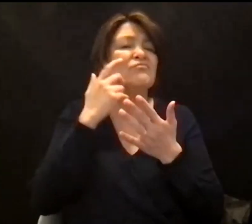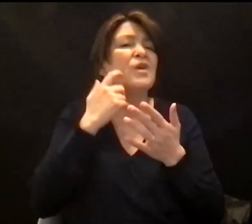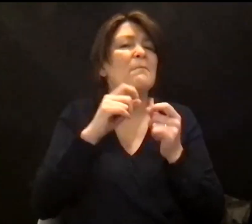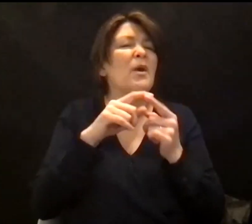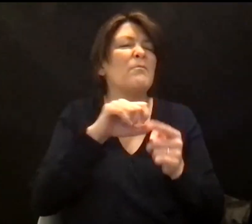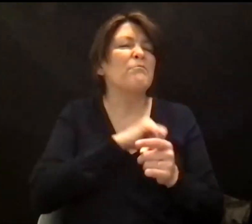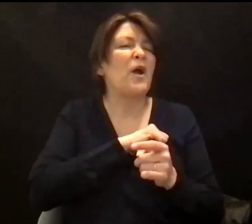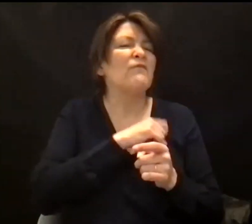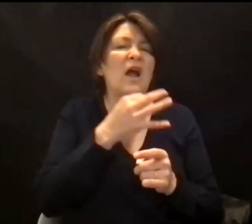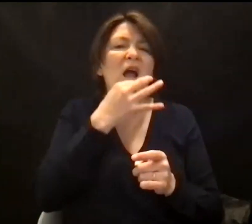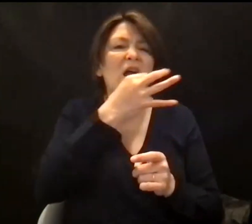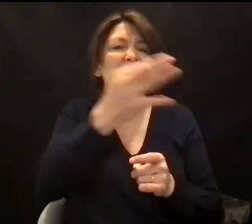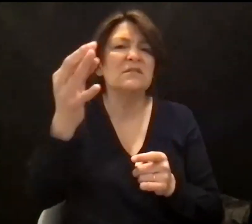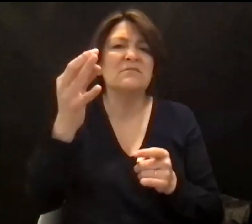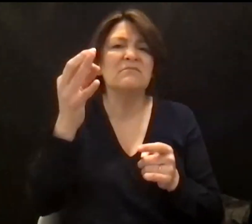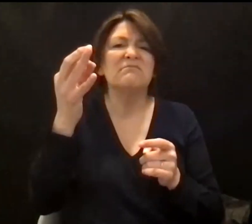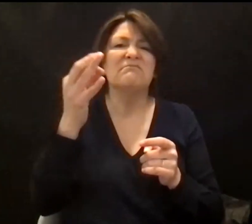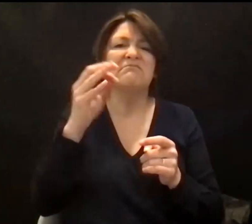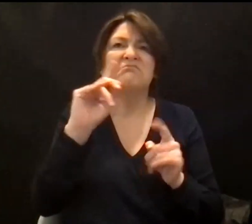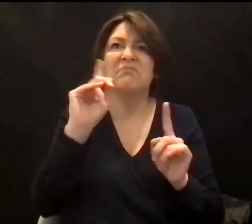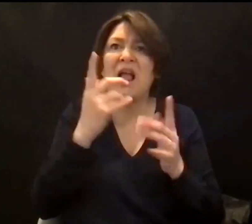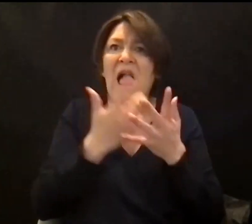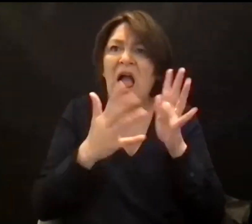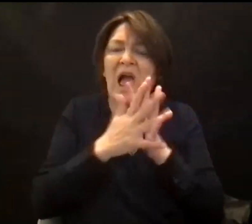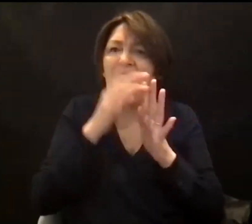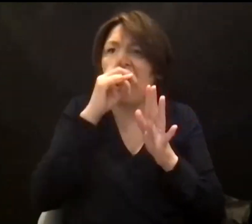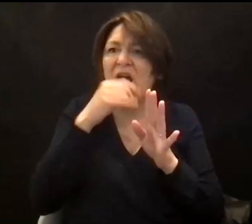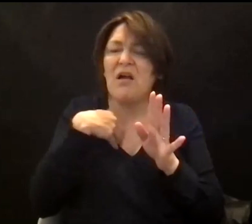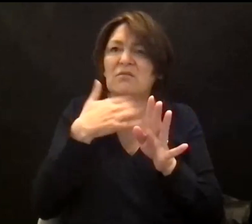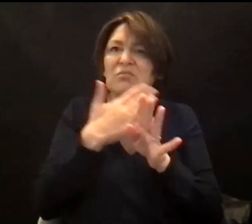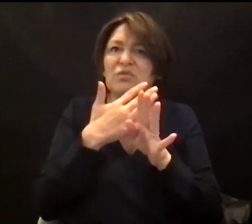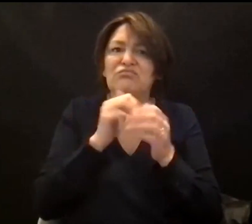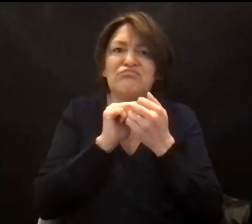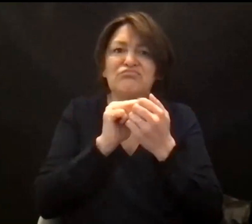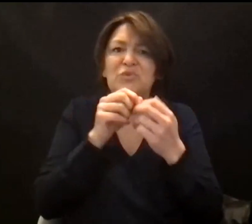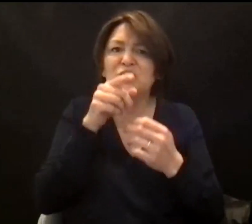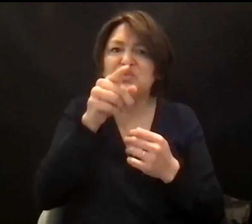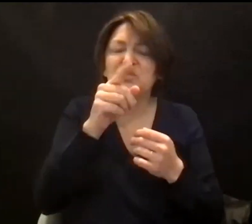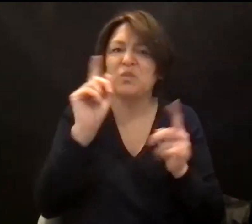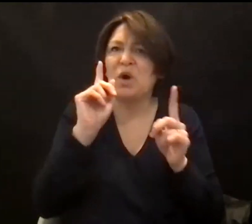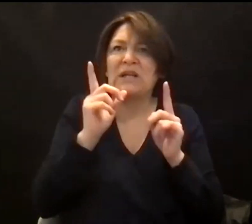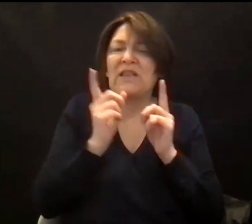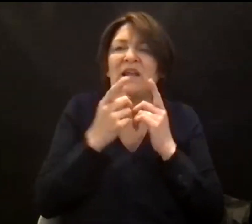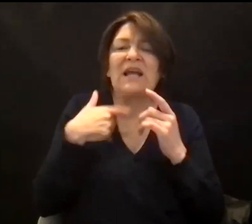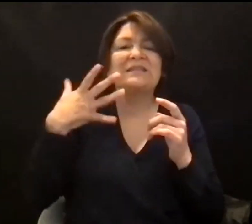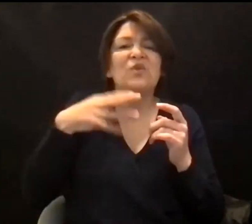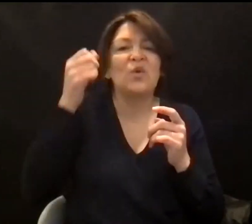a very varied community. So just be brave and ask. what people need, and how best you can work with